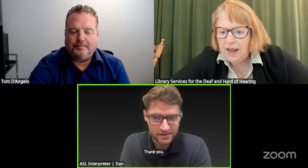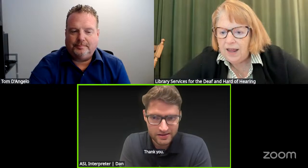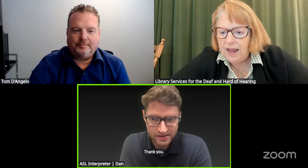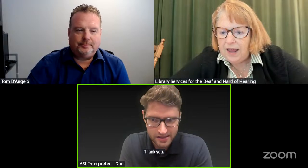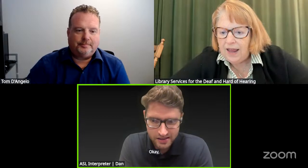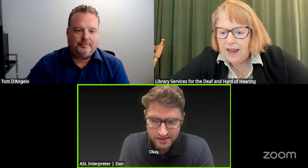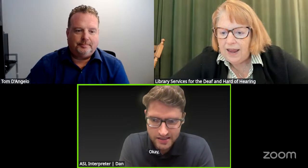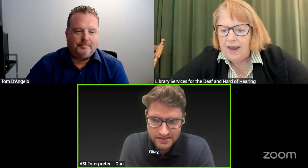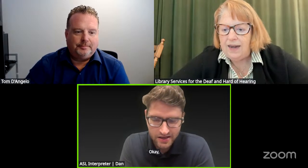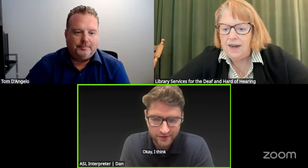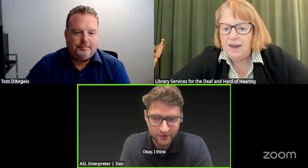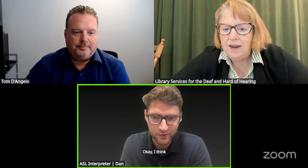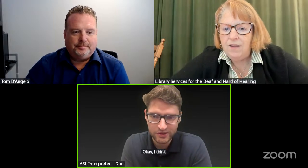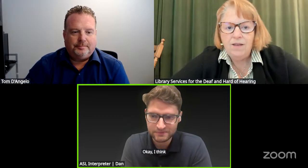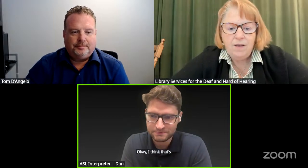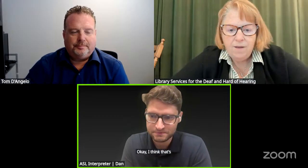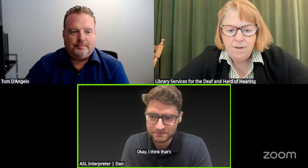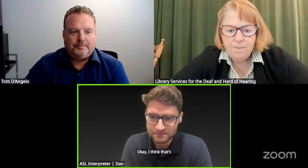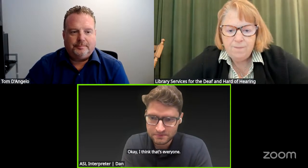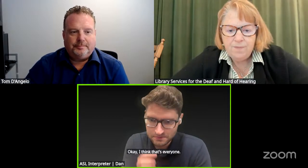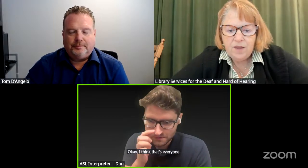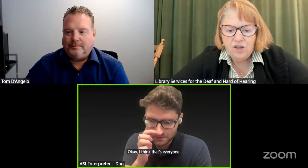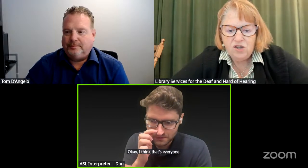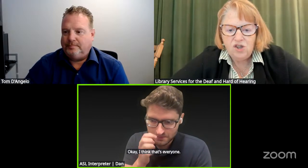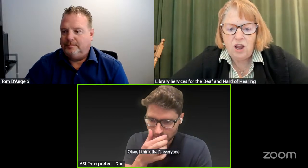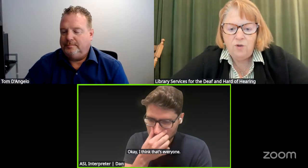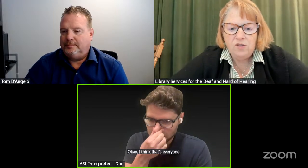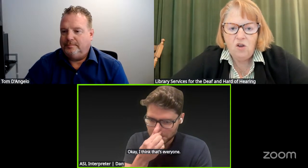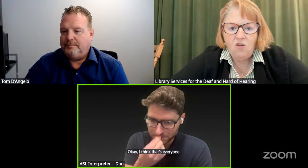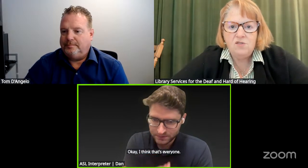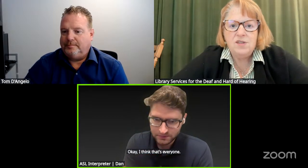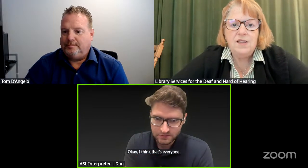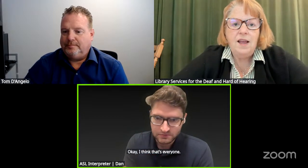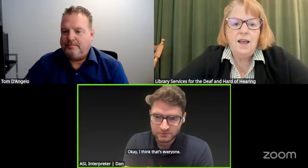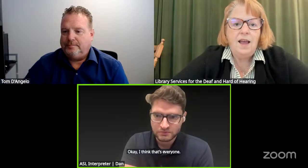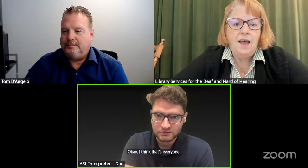Okay, I think that's everyone.